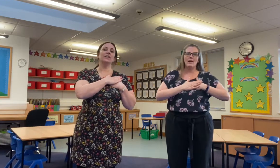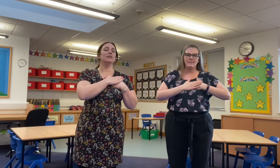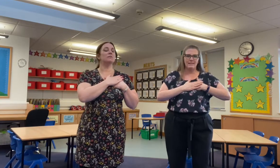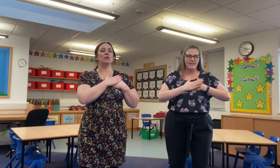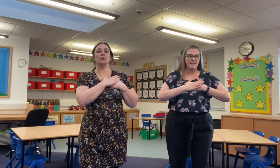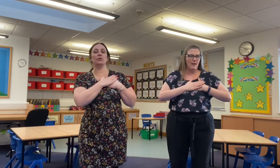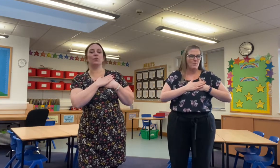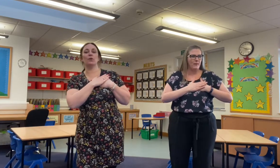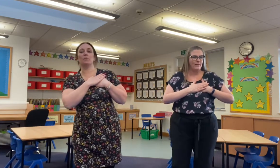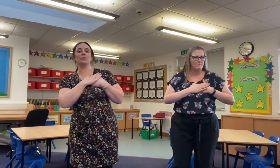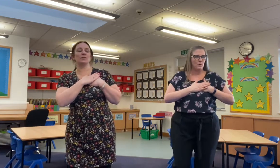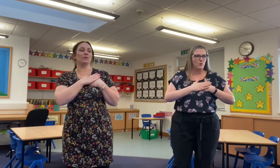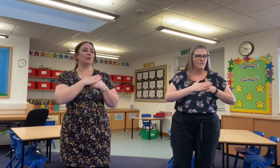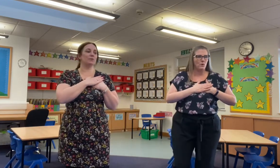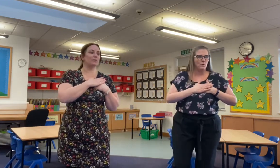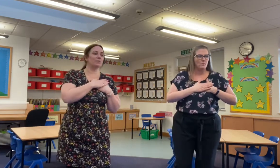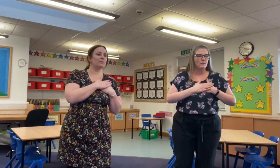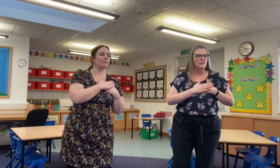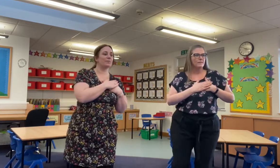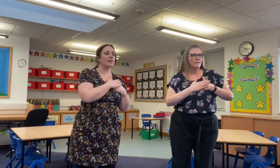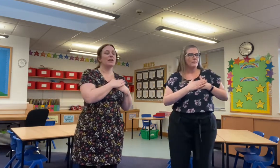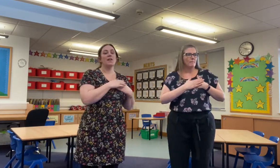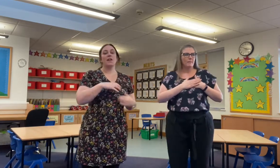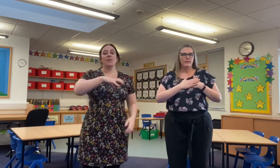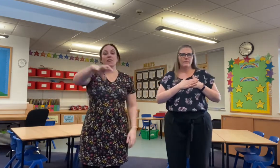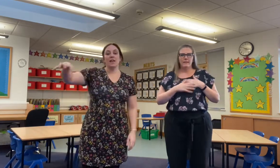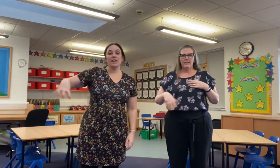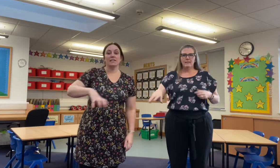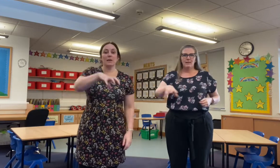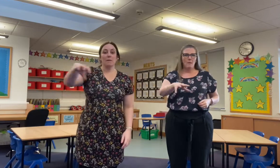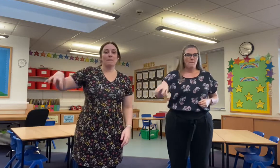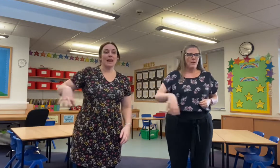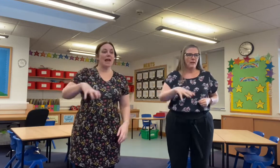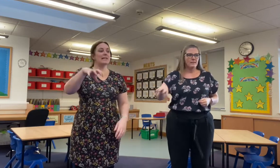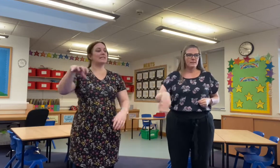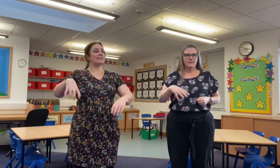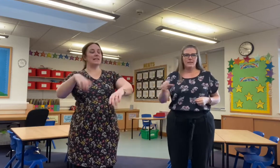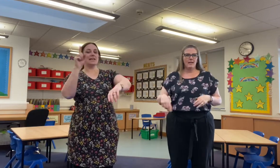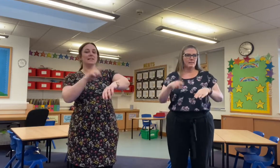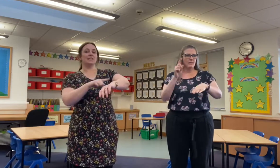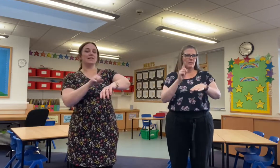There's a place, there's a